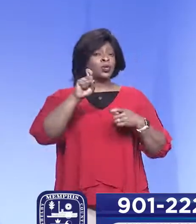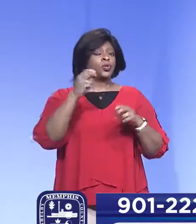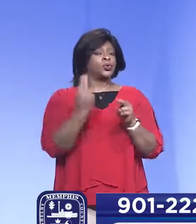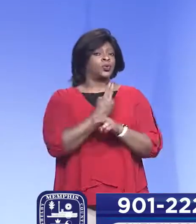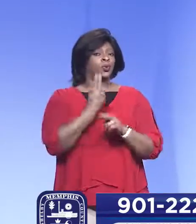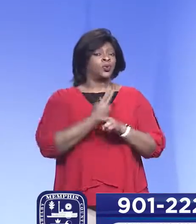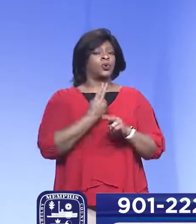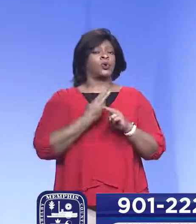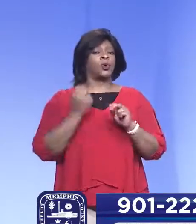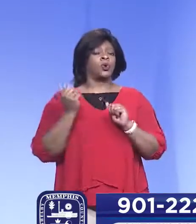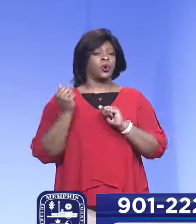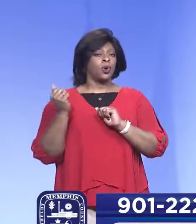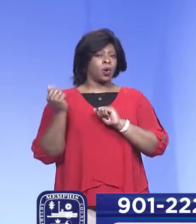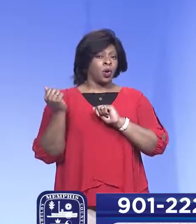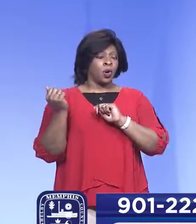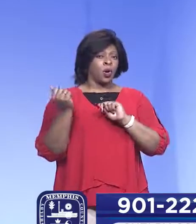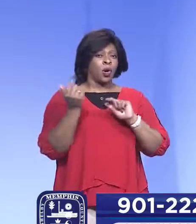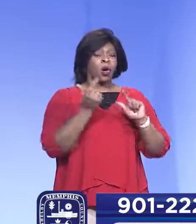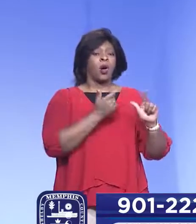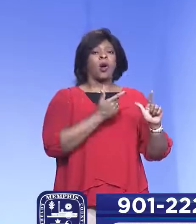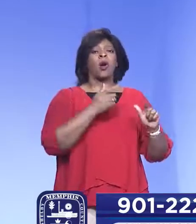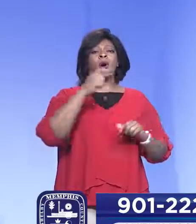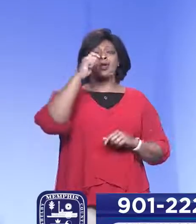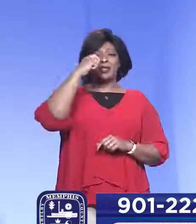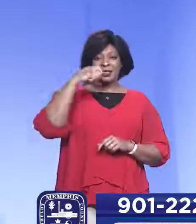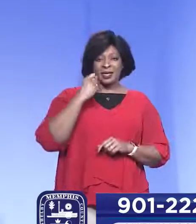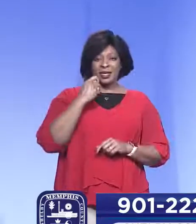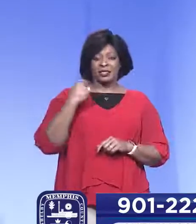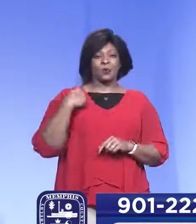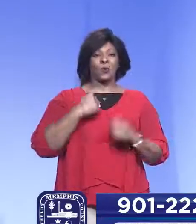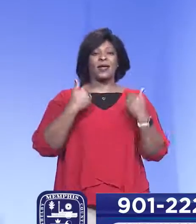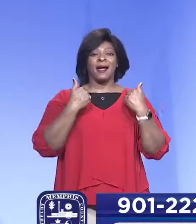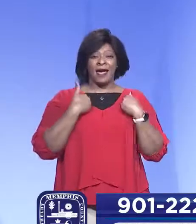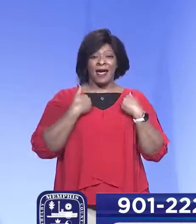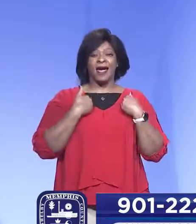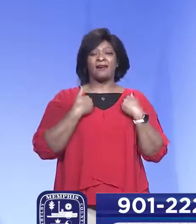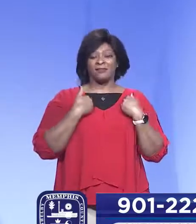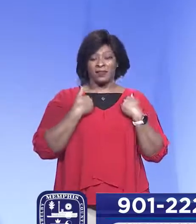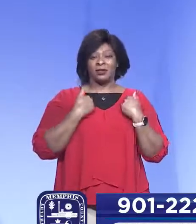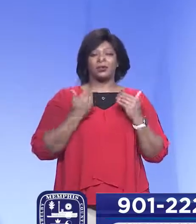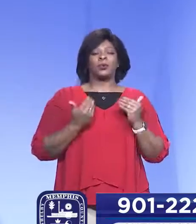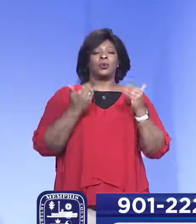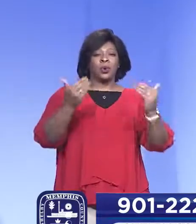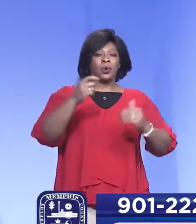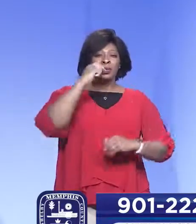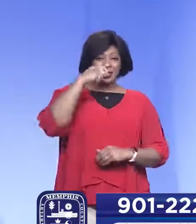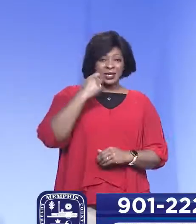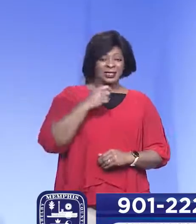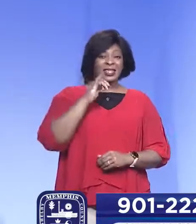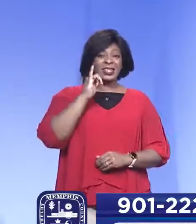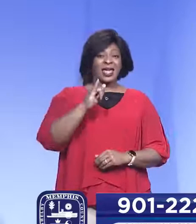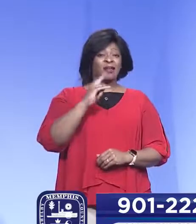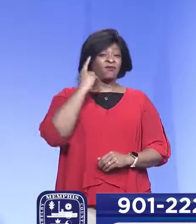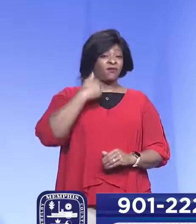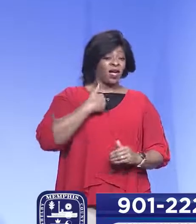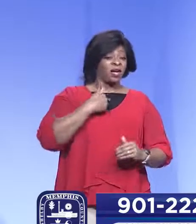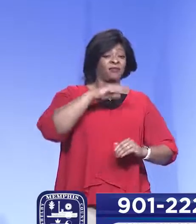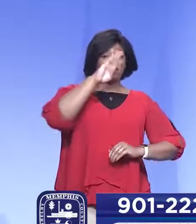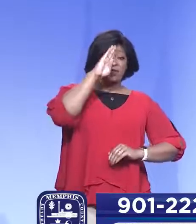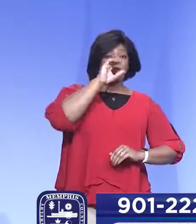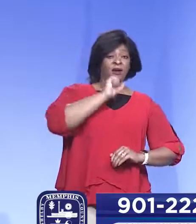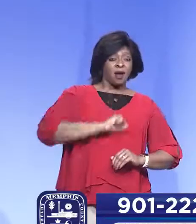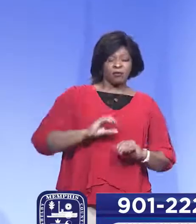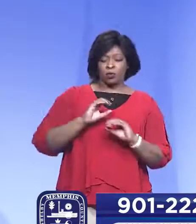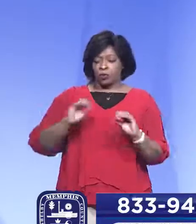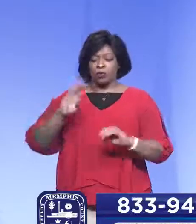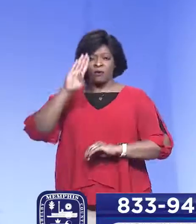utilize all the antigen testing and other tests that we can, testing not only symptomatic but asymptomatic